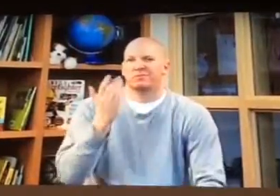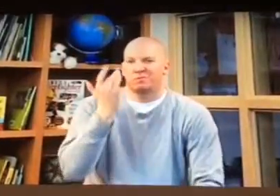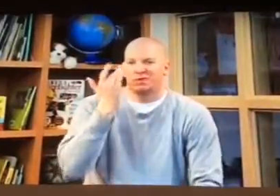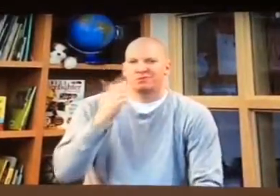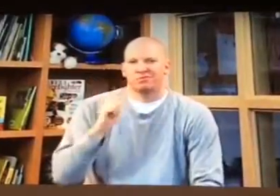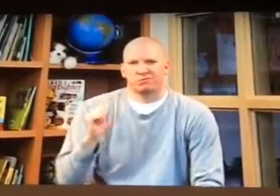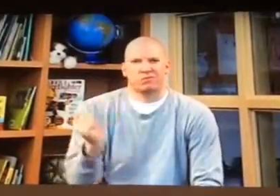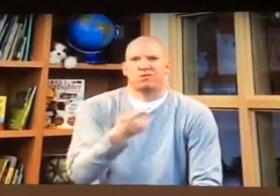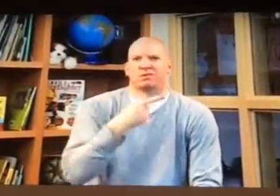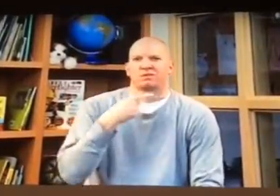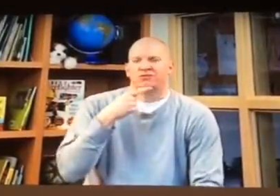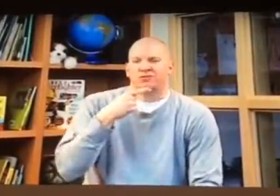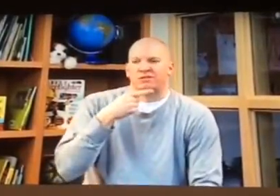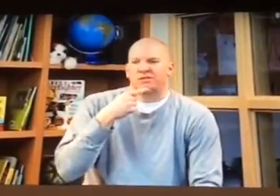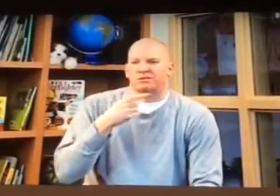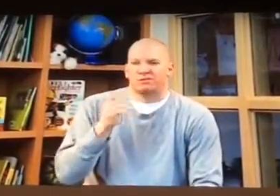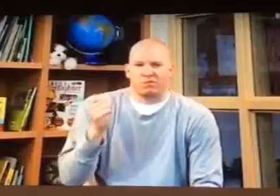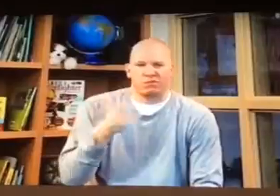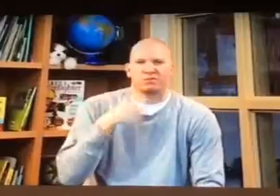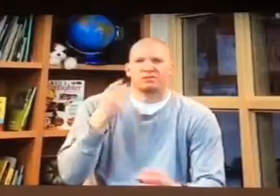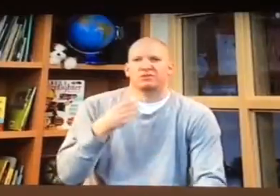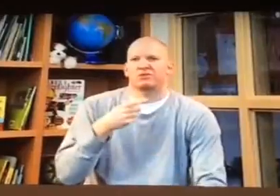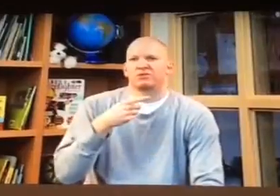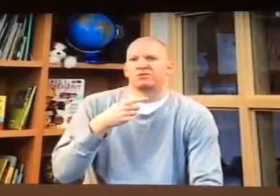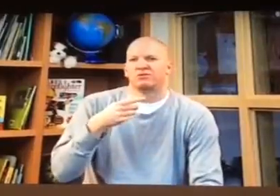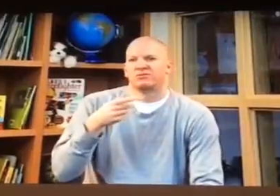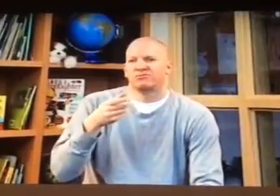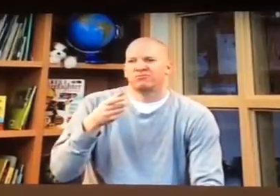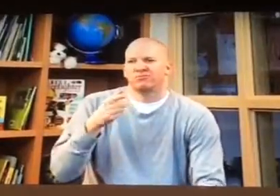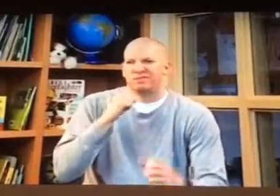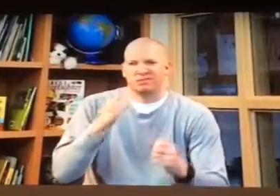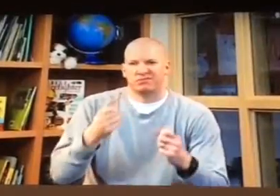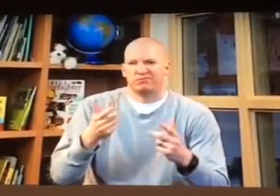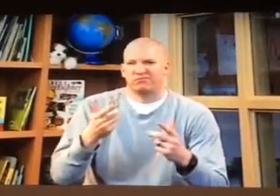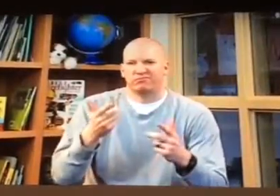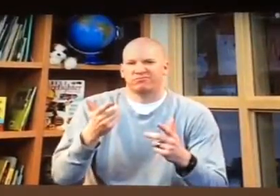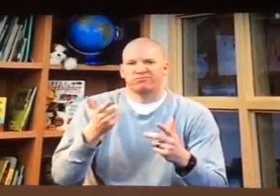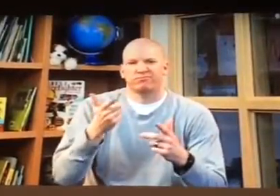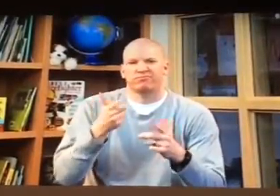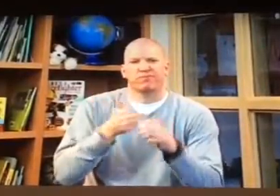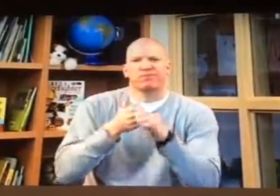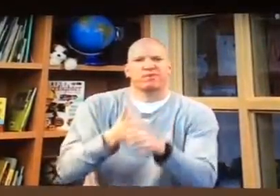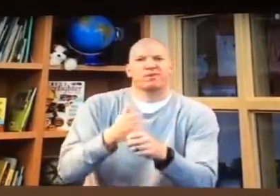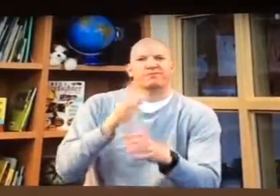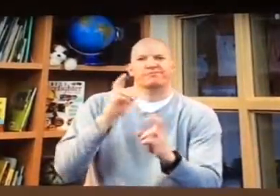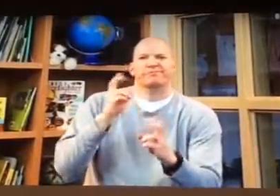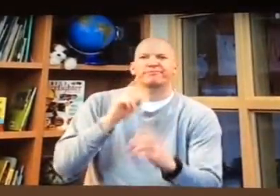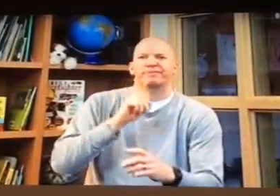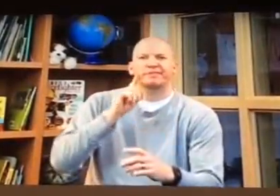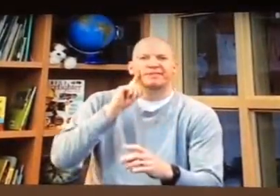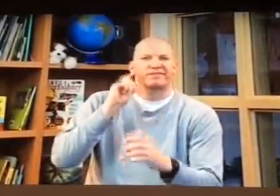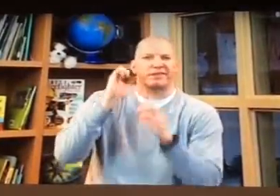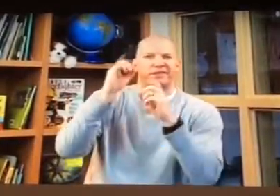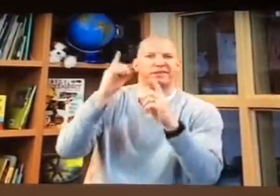school. And that was completely different. Everyone was hearing. They didn't